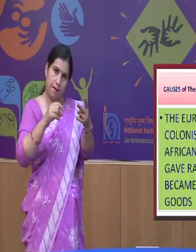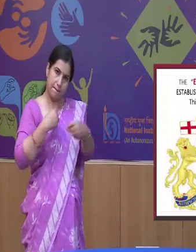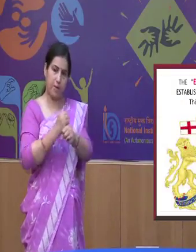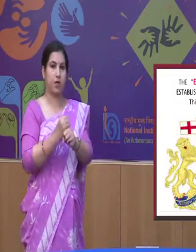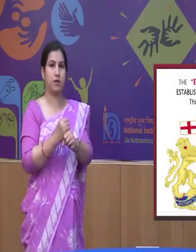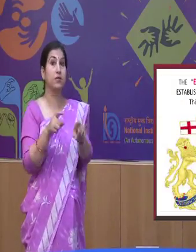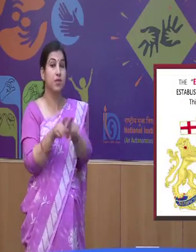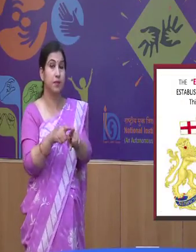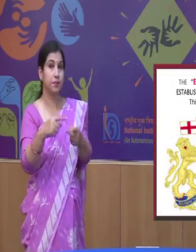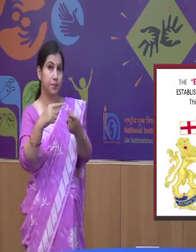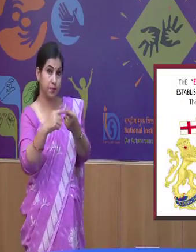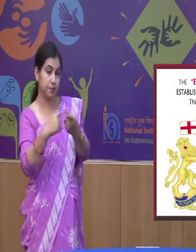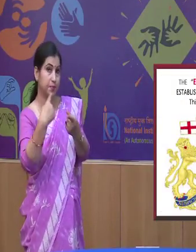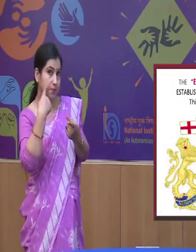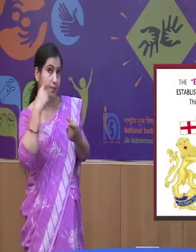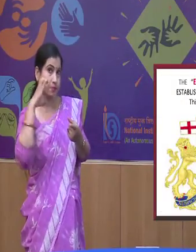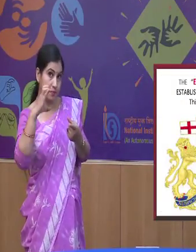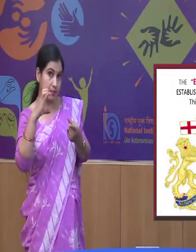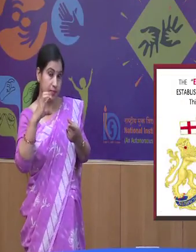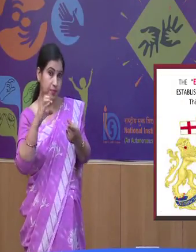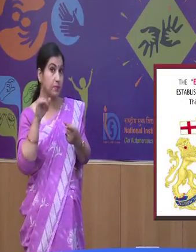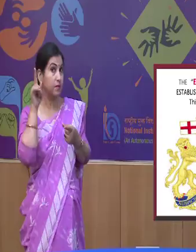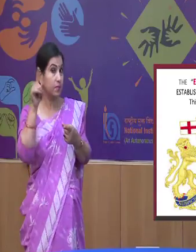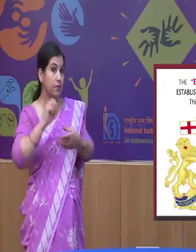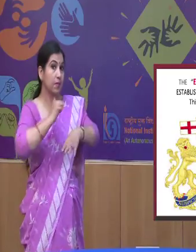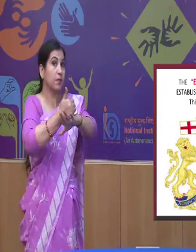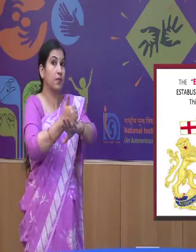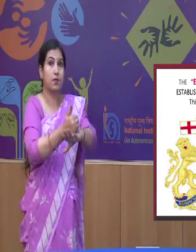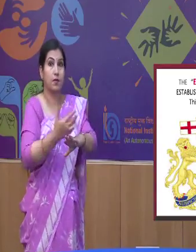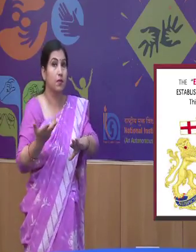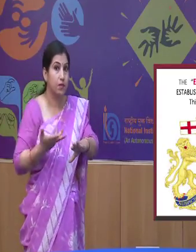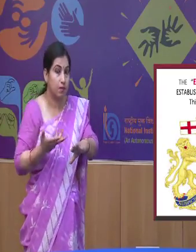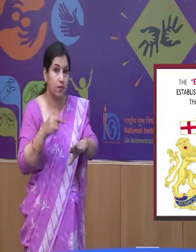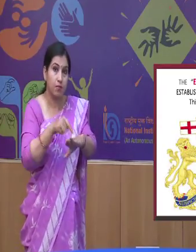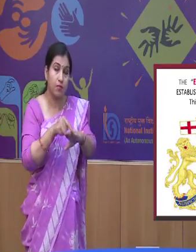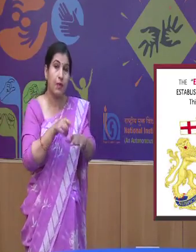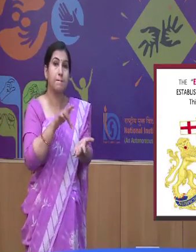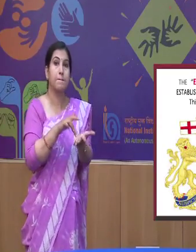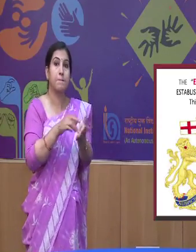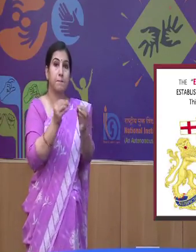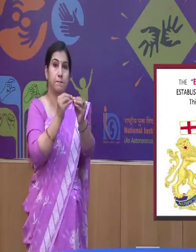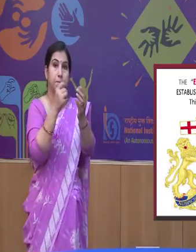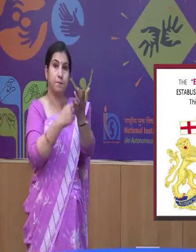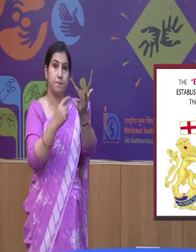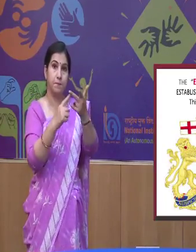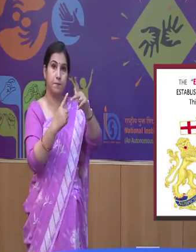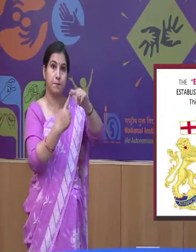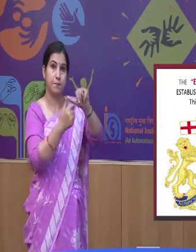The East India Company was established in Britain in